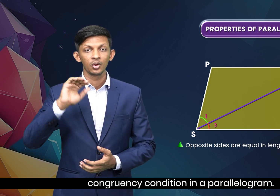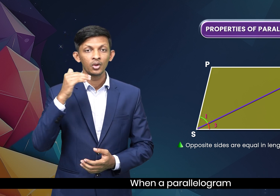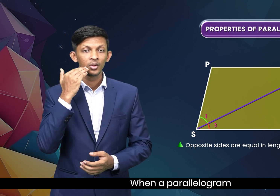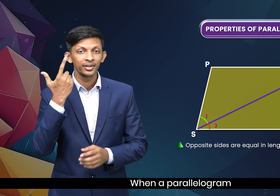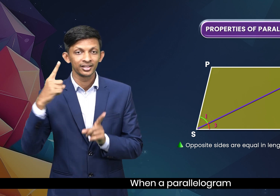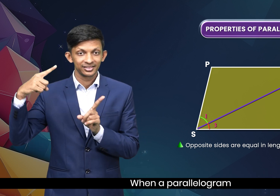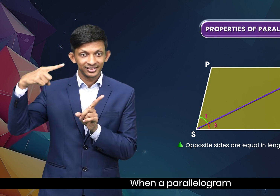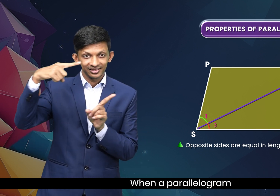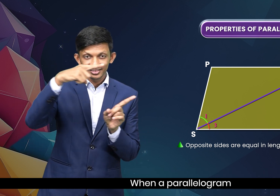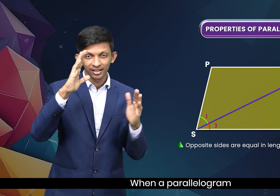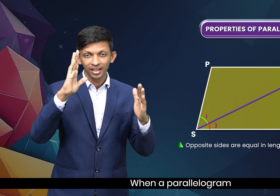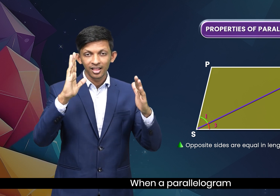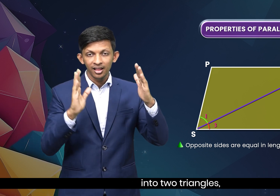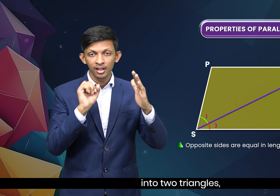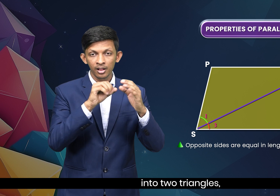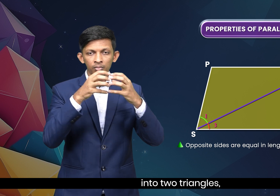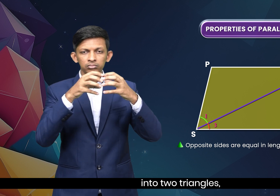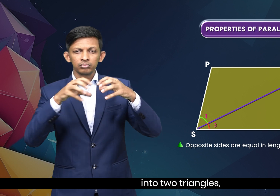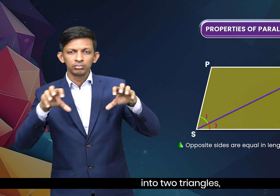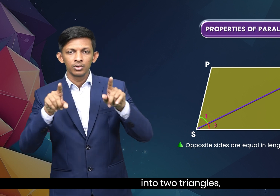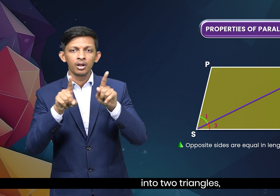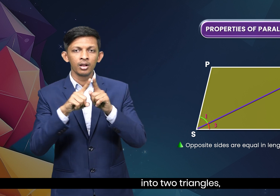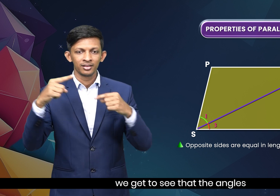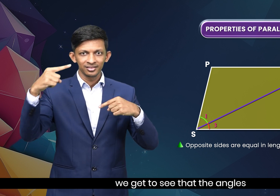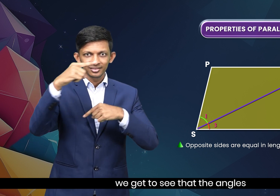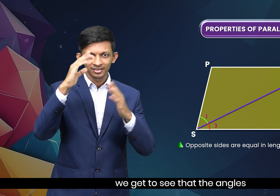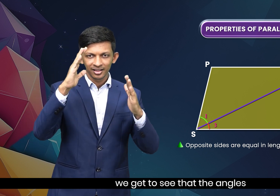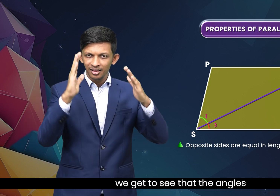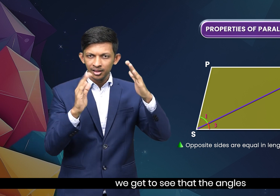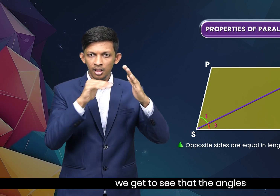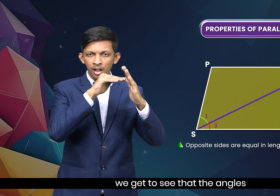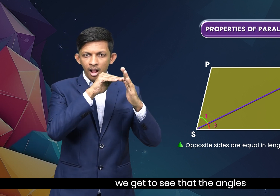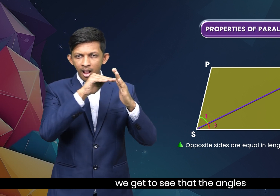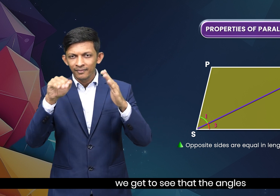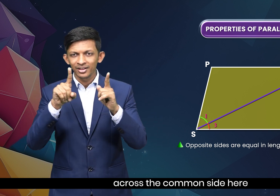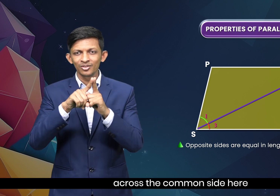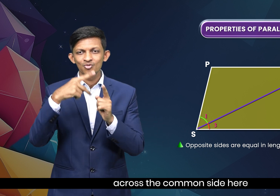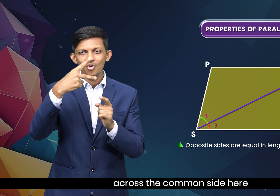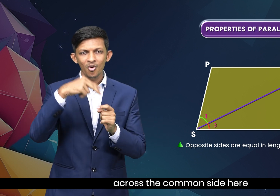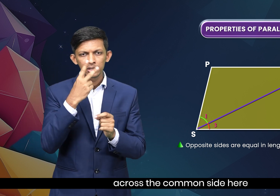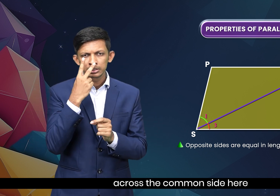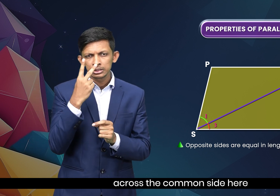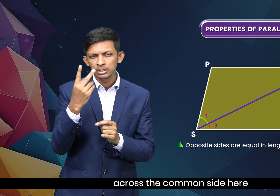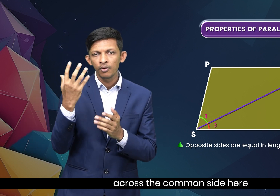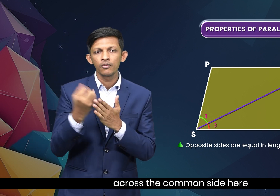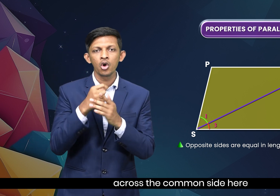When a parallelogram is divided into two triangles, we get to see that the angles across the common side, here